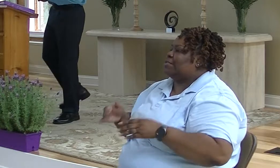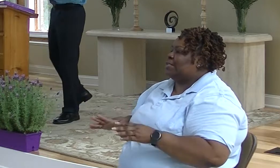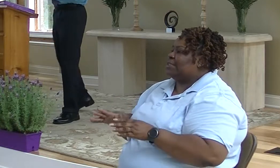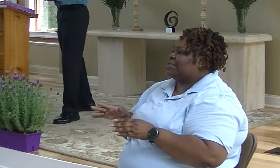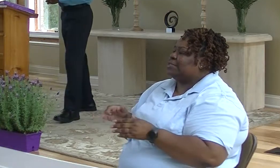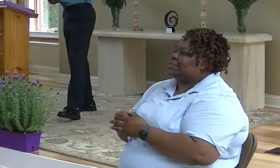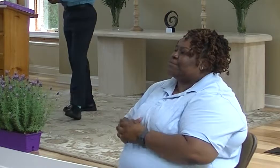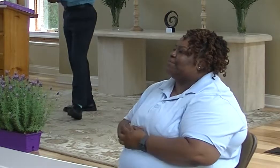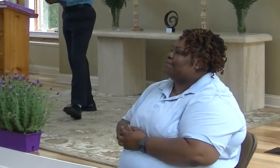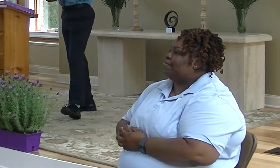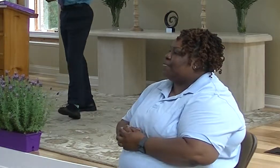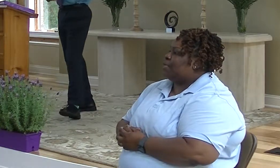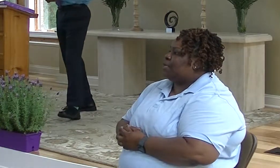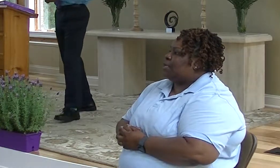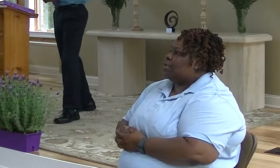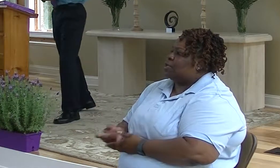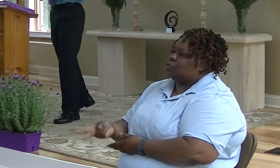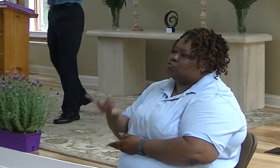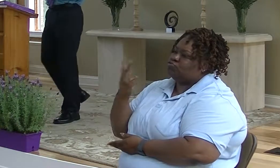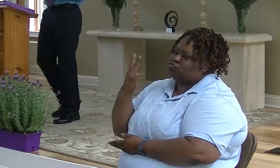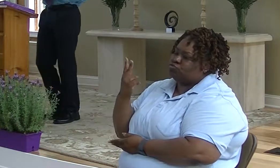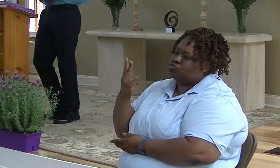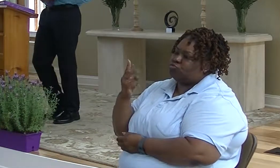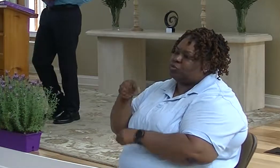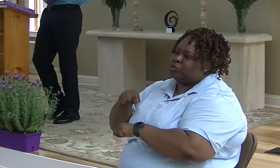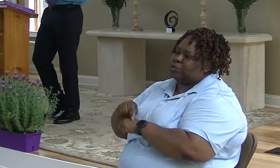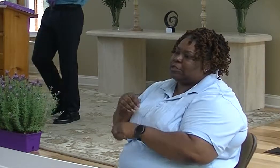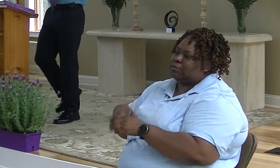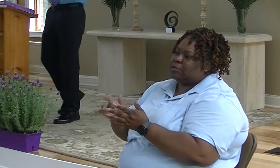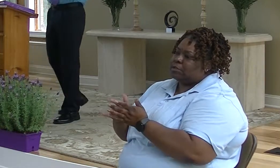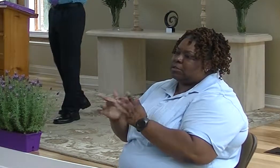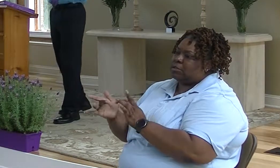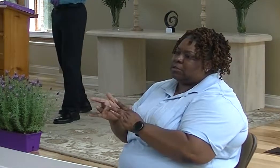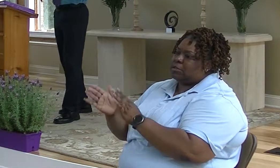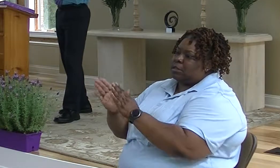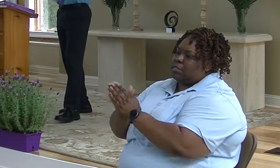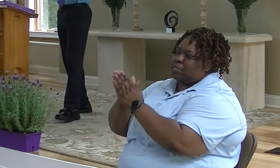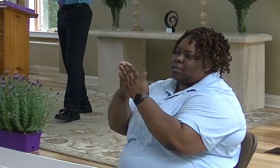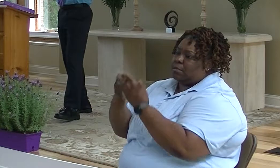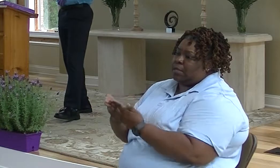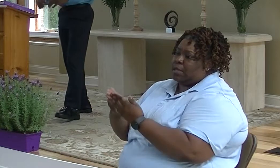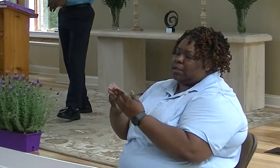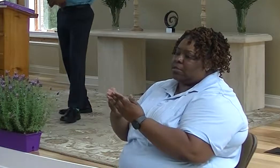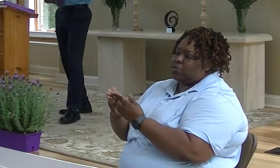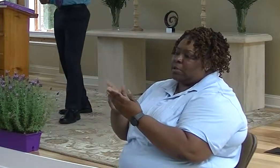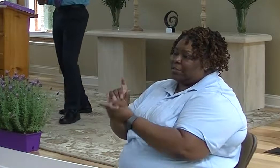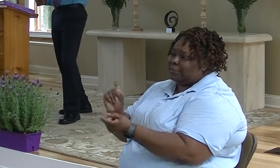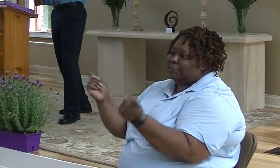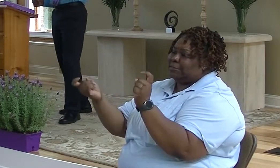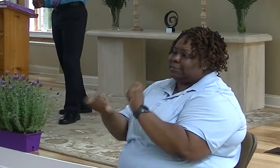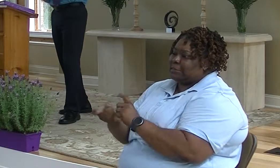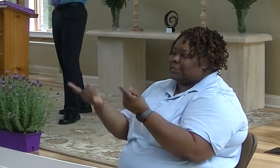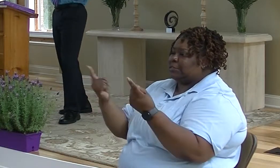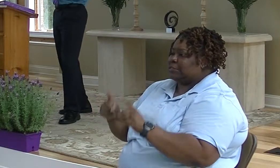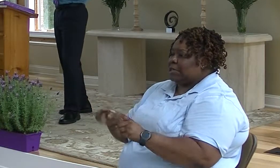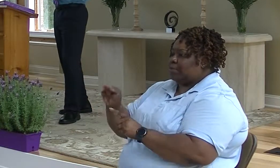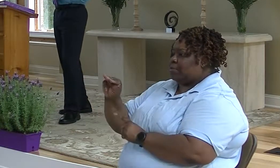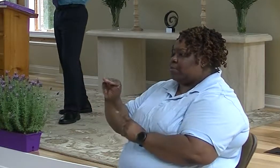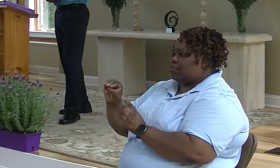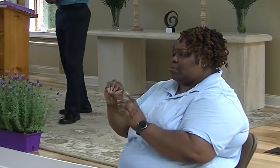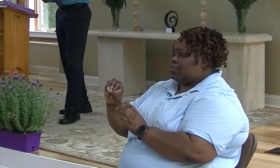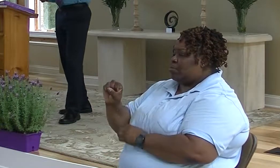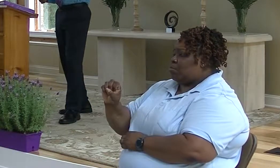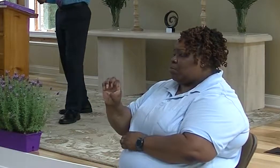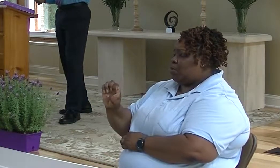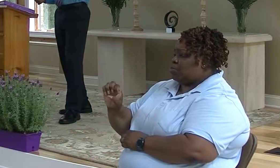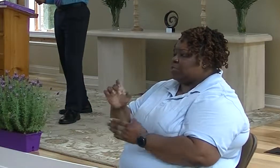moment. So there are two times in the Bible where this idea of transfiguration is ultimately mentioned. Moses goes to the mountain, Jesus goes to the